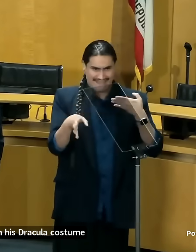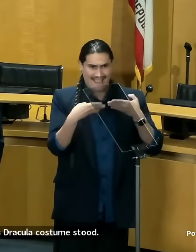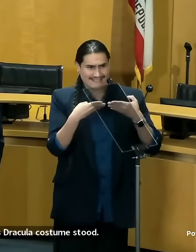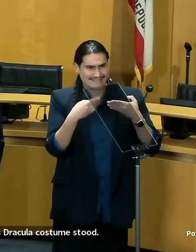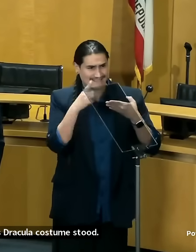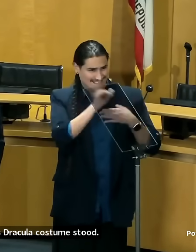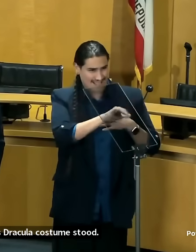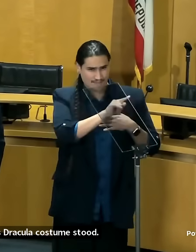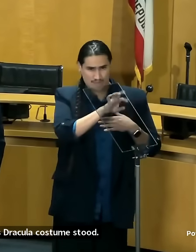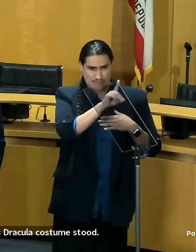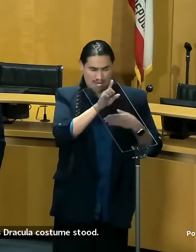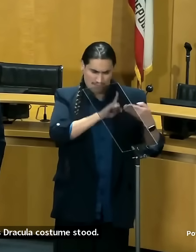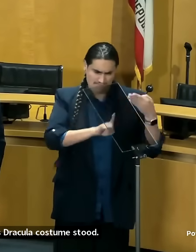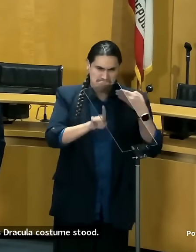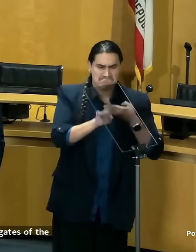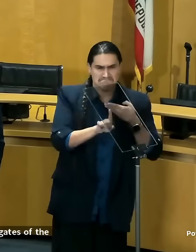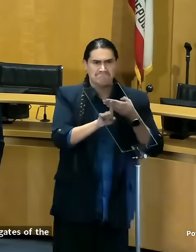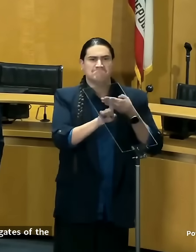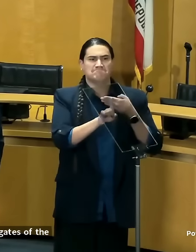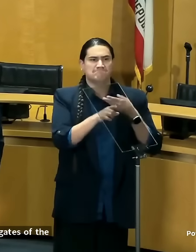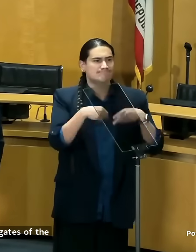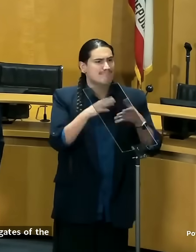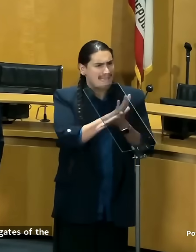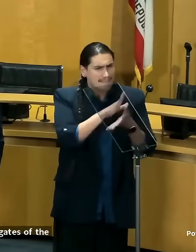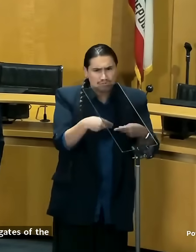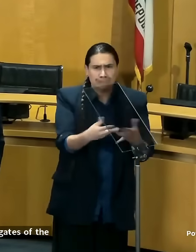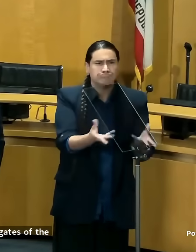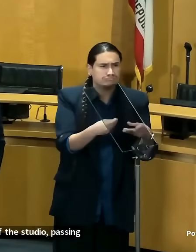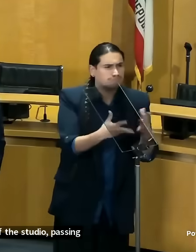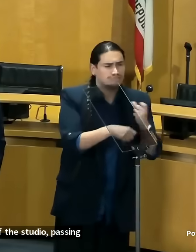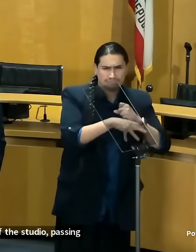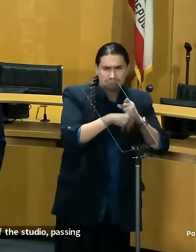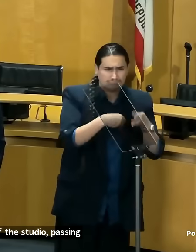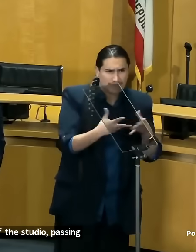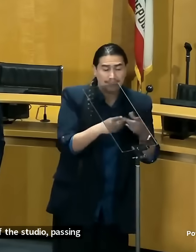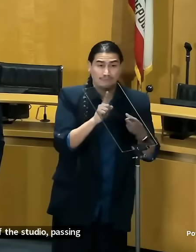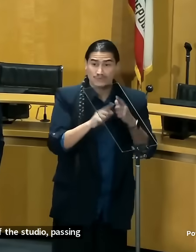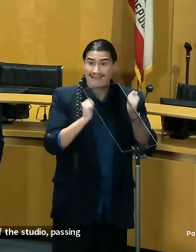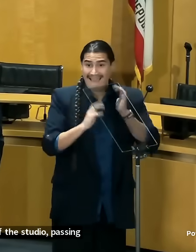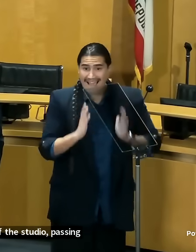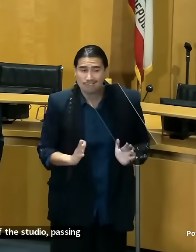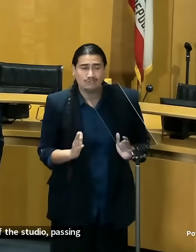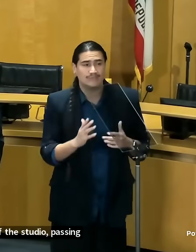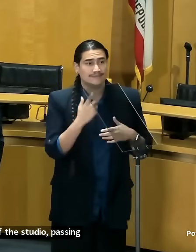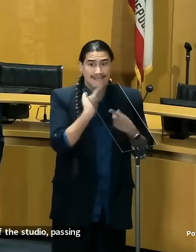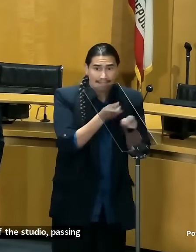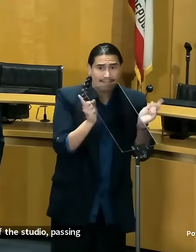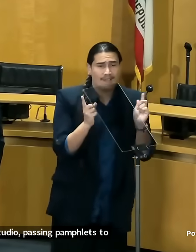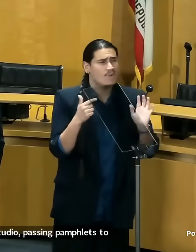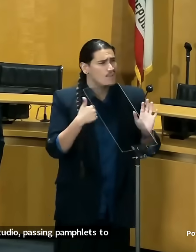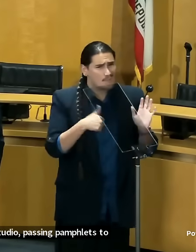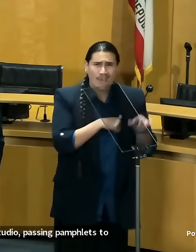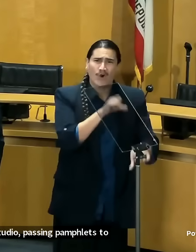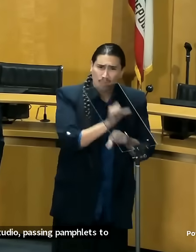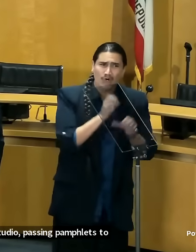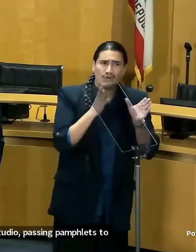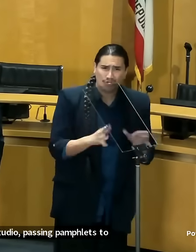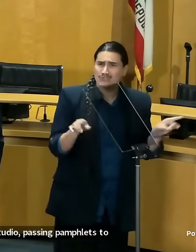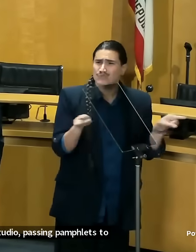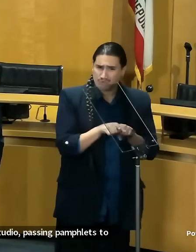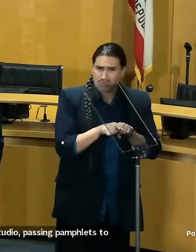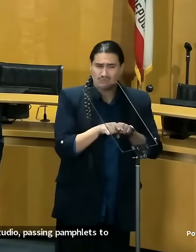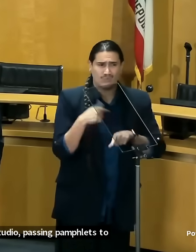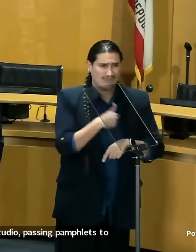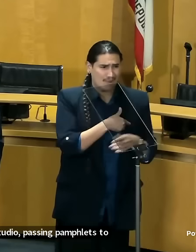of the studio, passing pamphlets to actors saying, we are workers, we